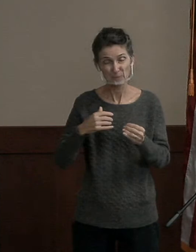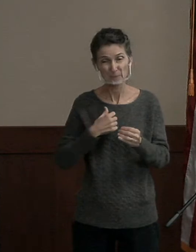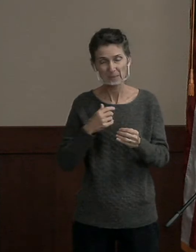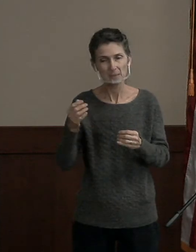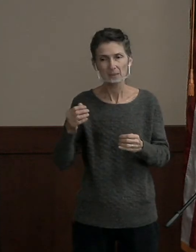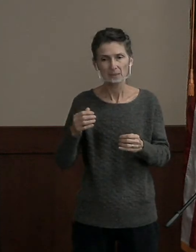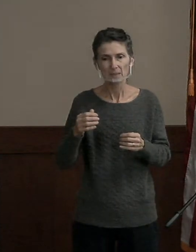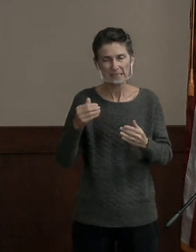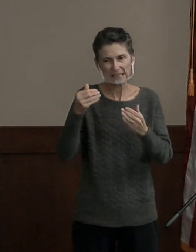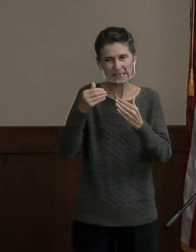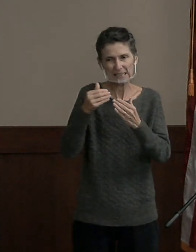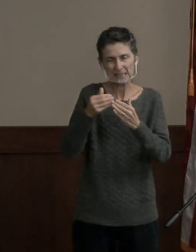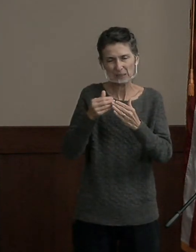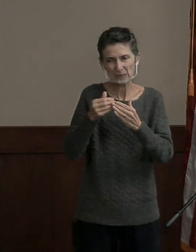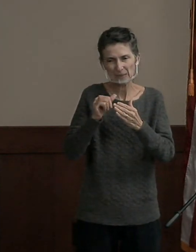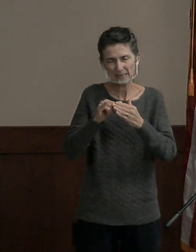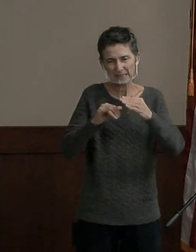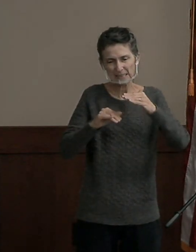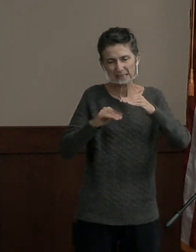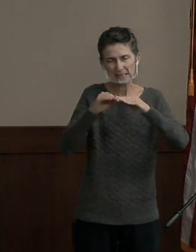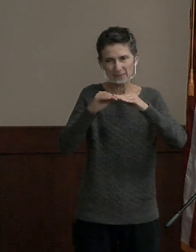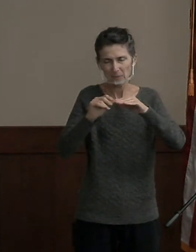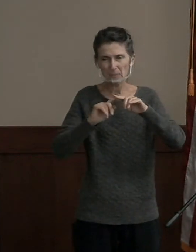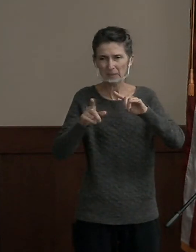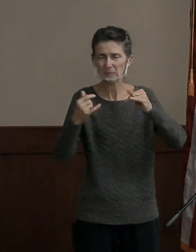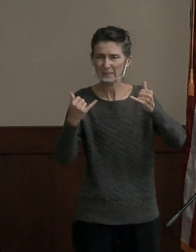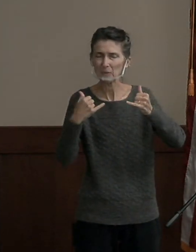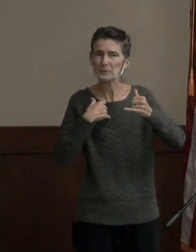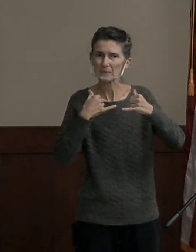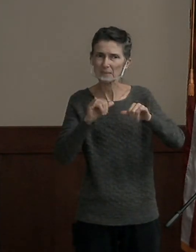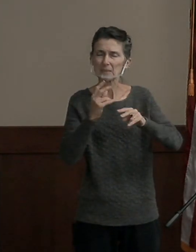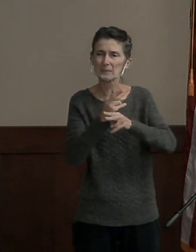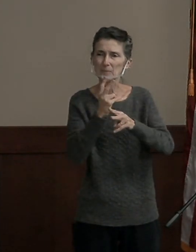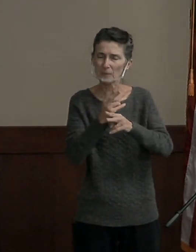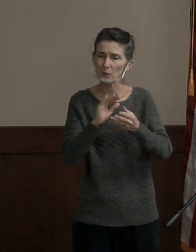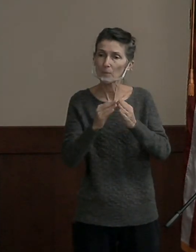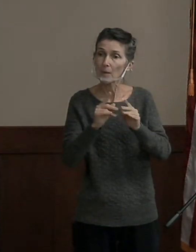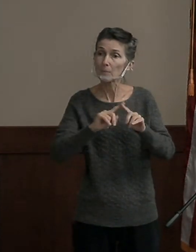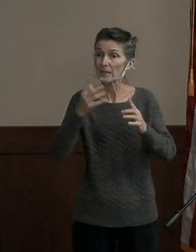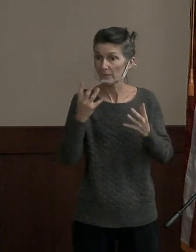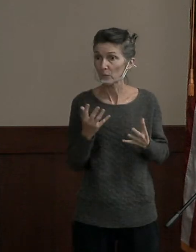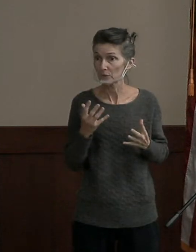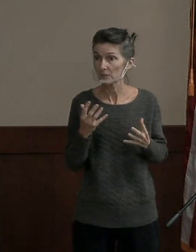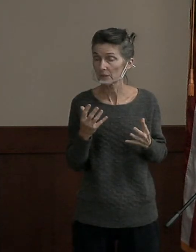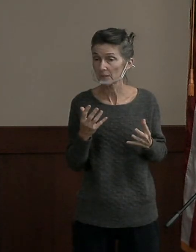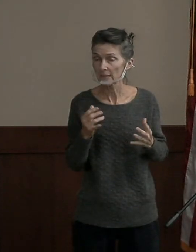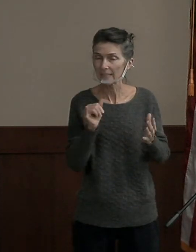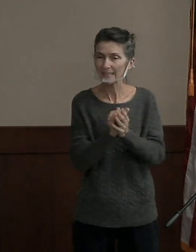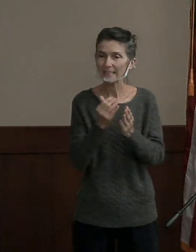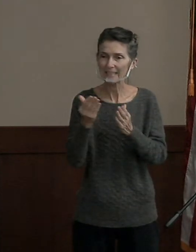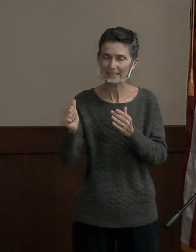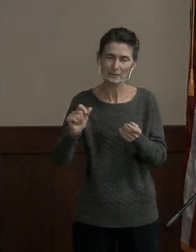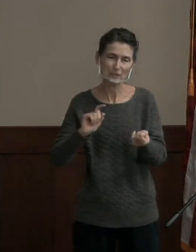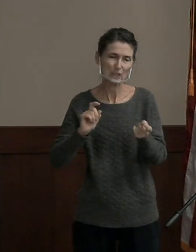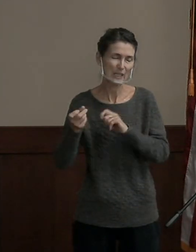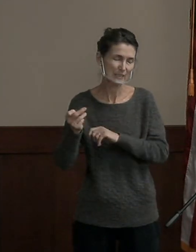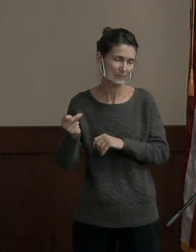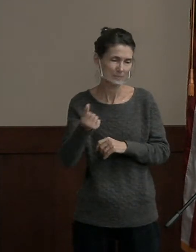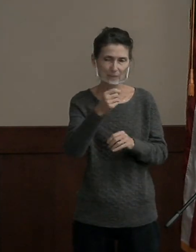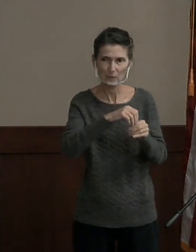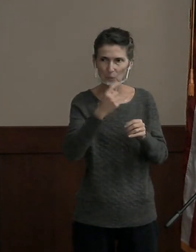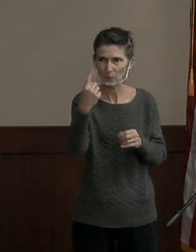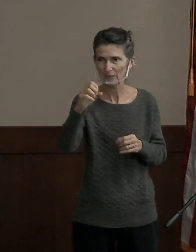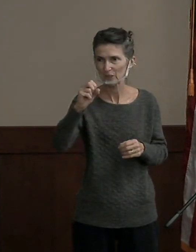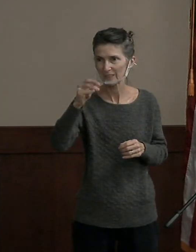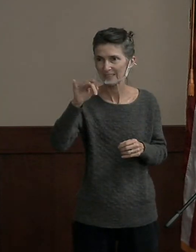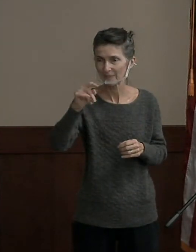near these triggers, but at this stage, we're able to take care of the community. Unfortunately, these things can change in a shift. As you know,